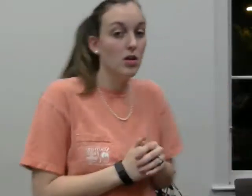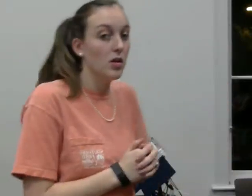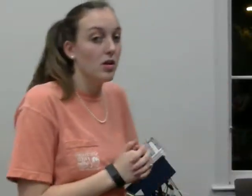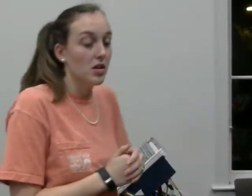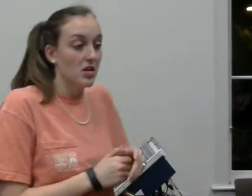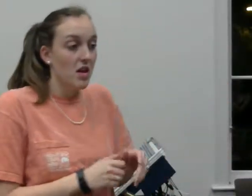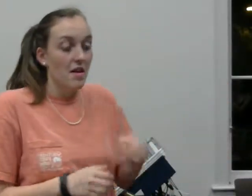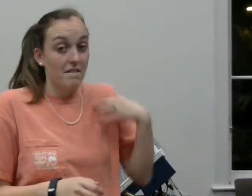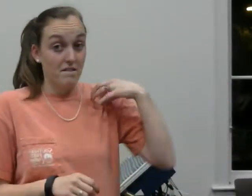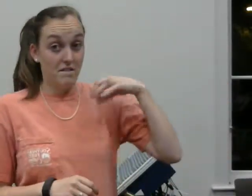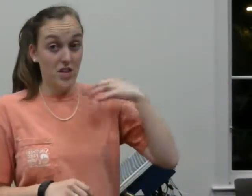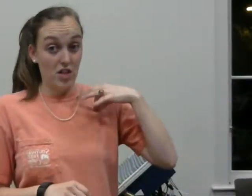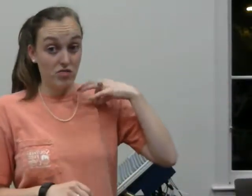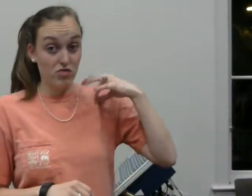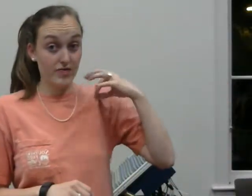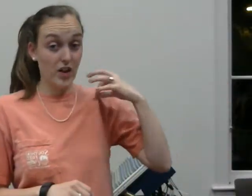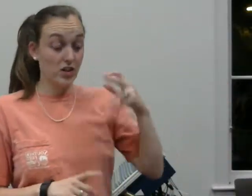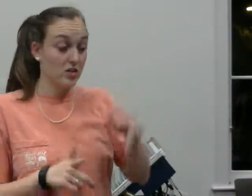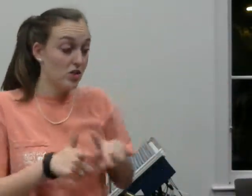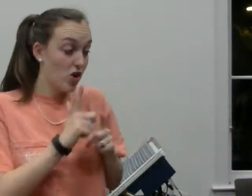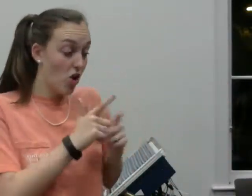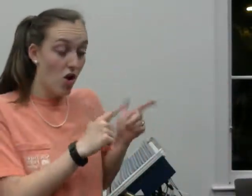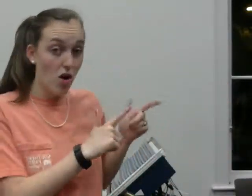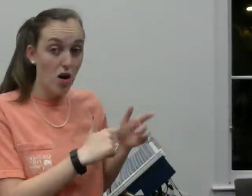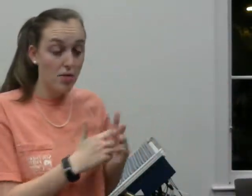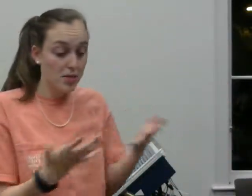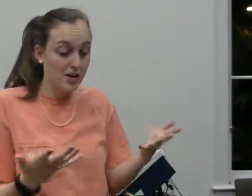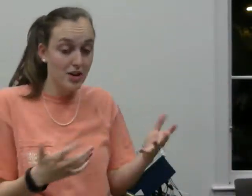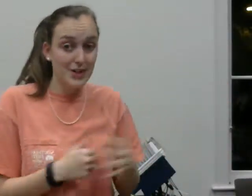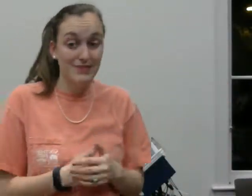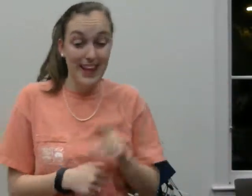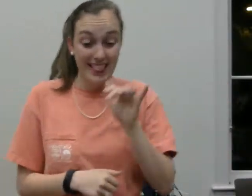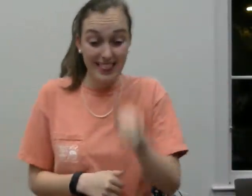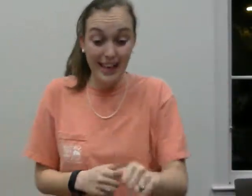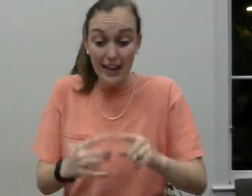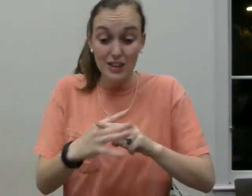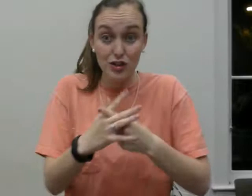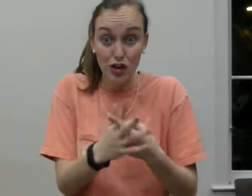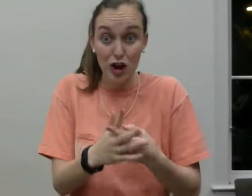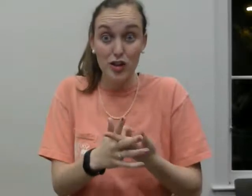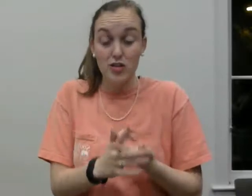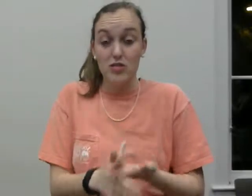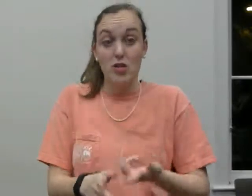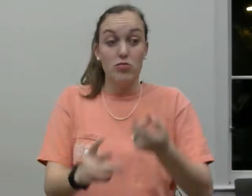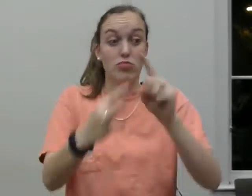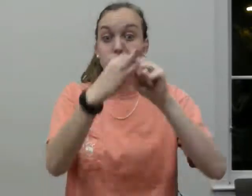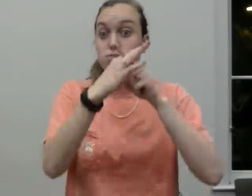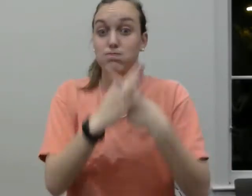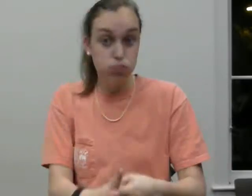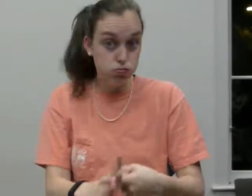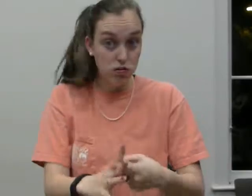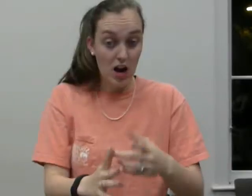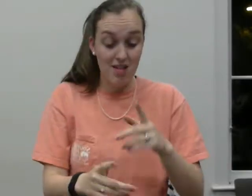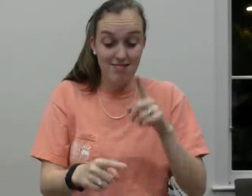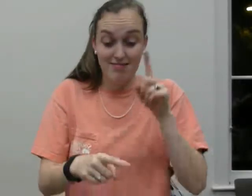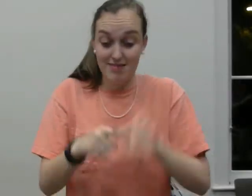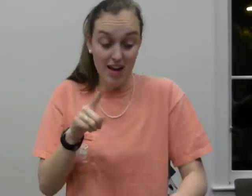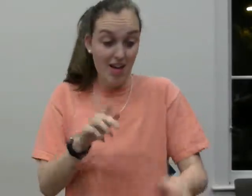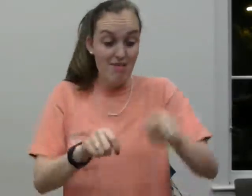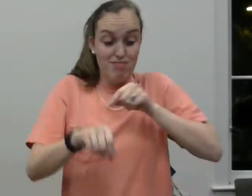the American Revolution. Once that happens, it is on like Donkey Kong, all right? Like, there is no going back. It is clear that the colonists